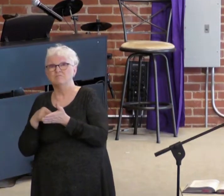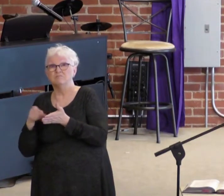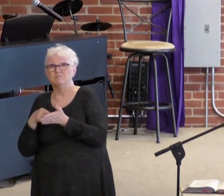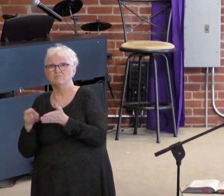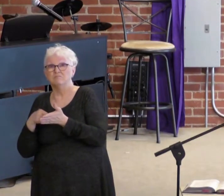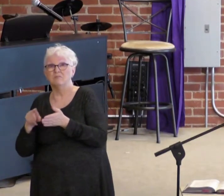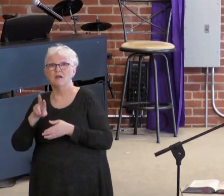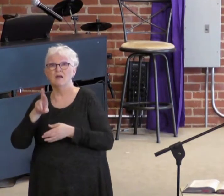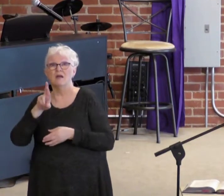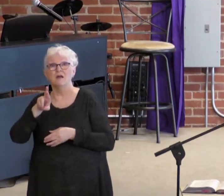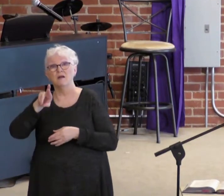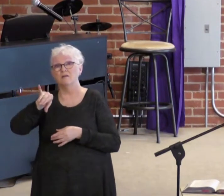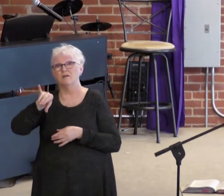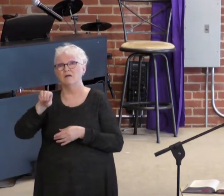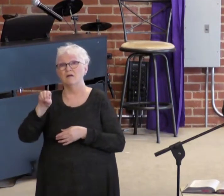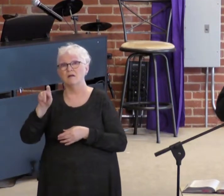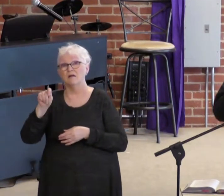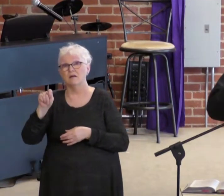righteous,